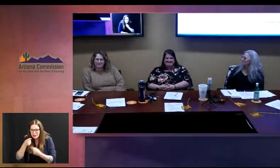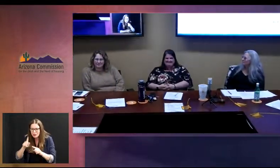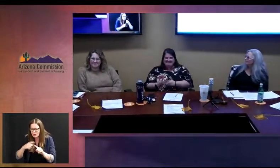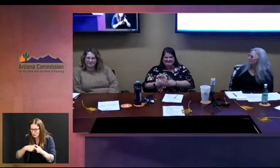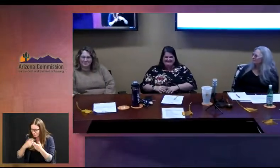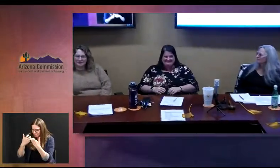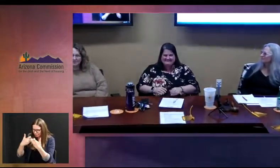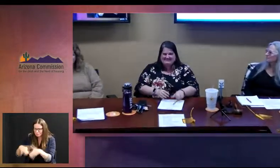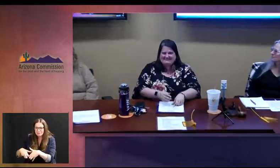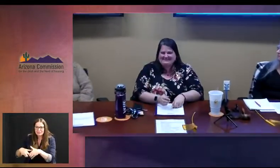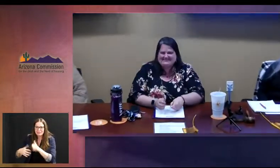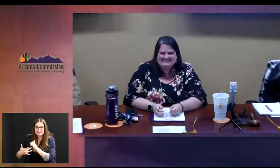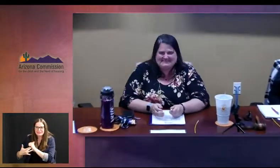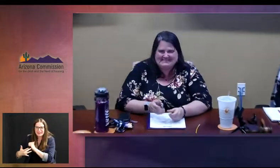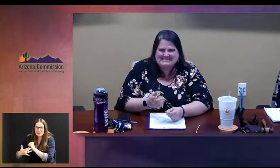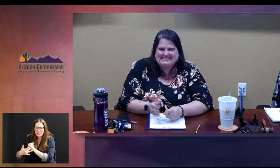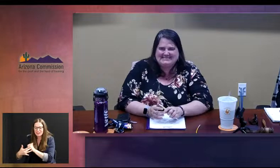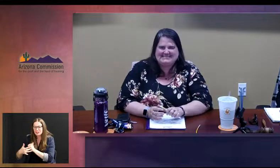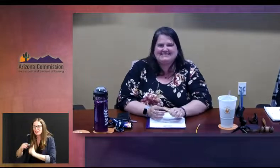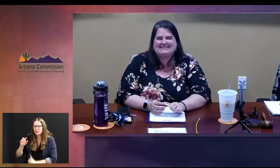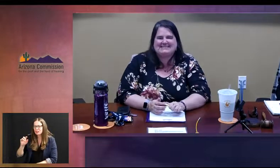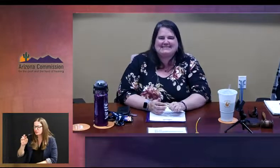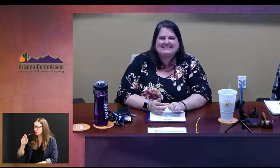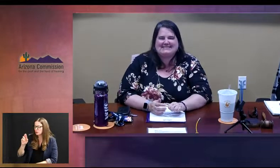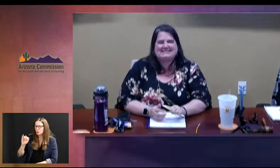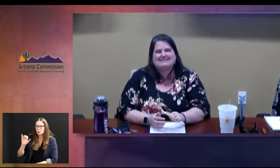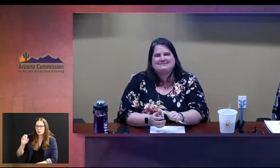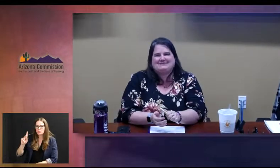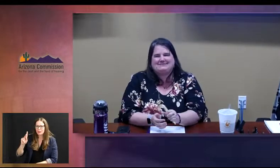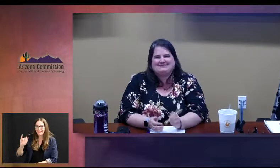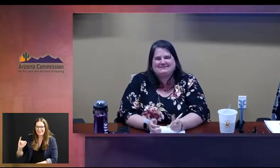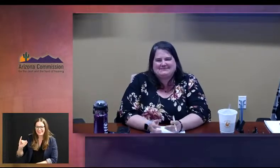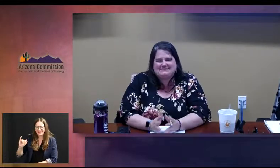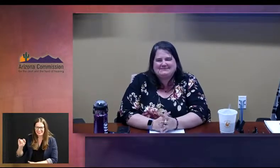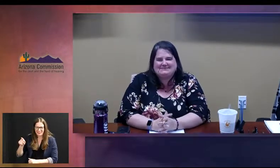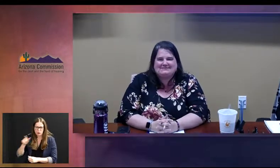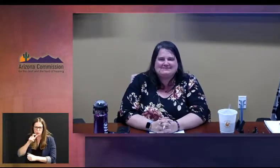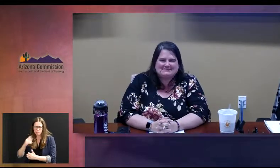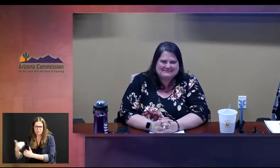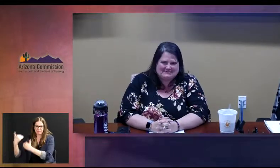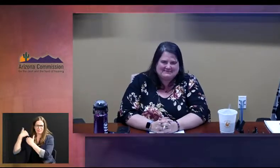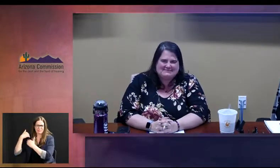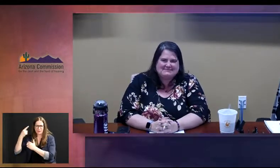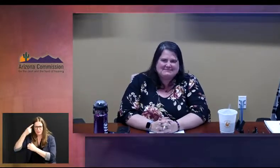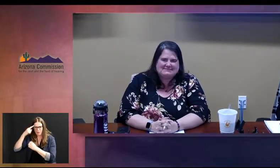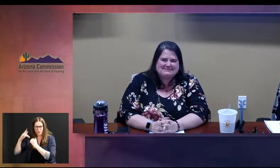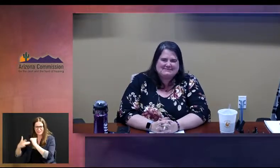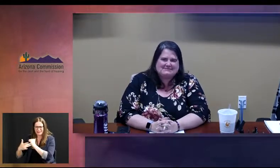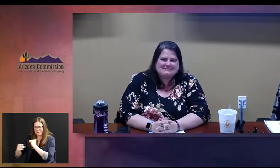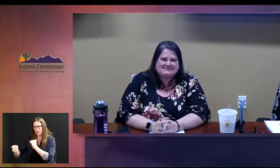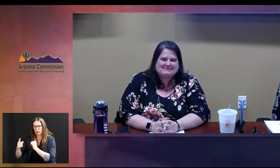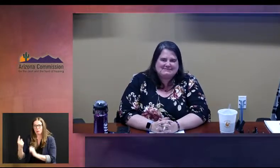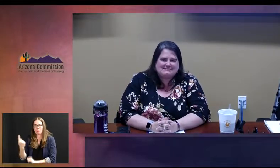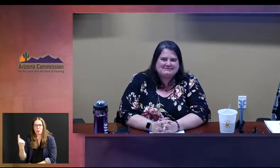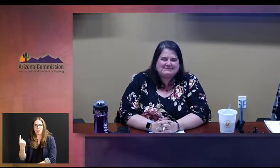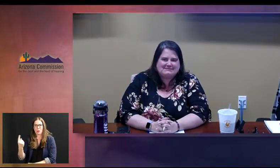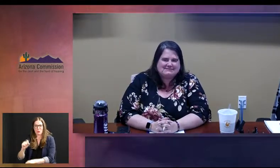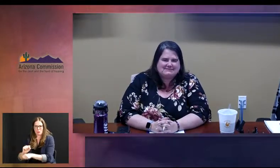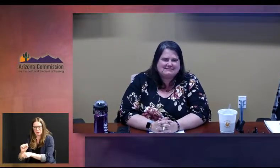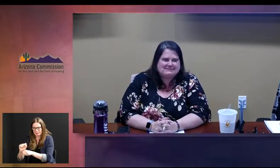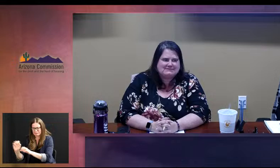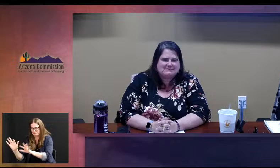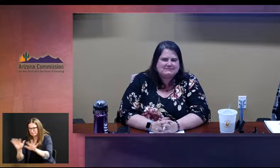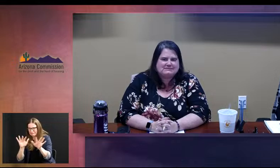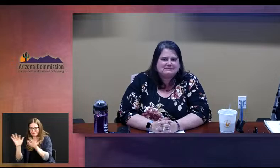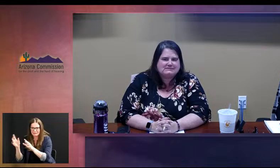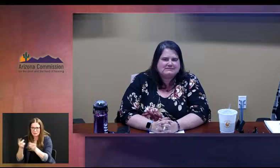Ricky is a one-man show today. he is. Kyla, were they given access to this as well? They don't have, not